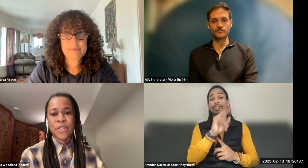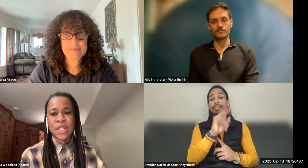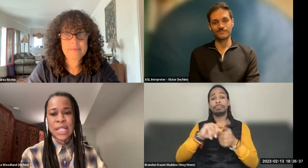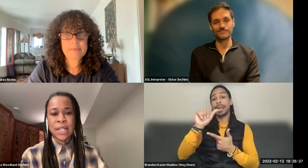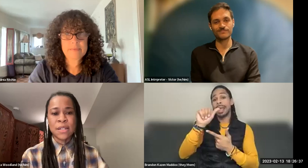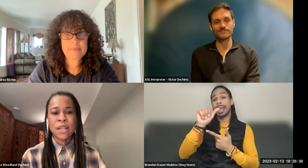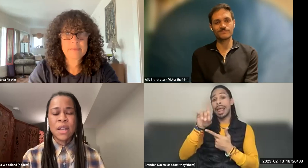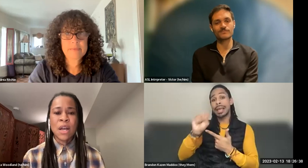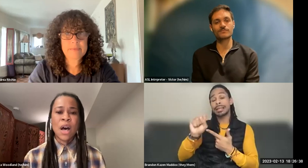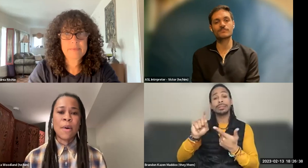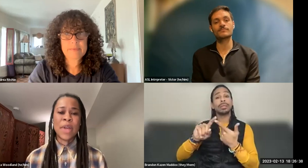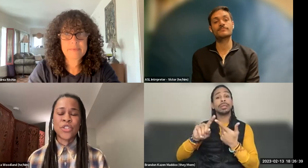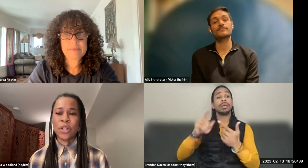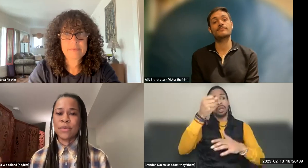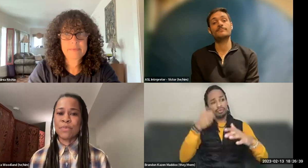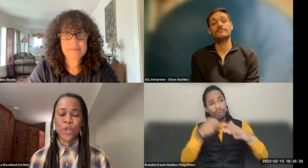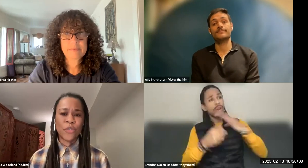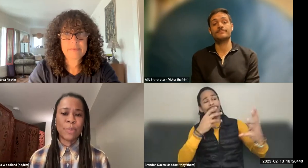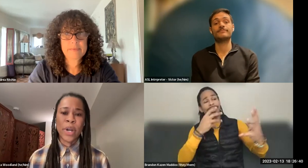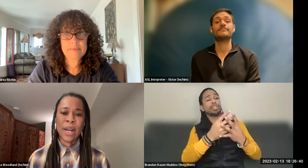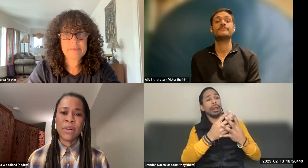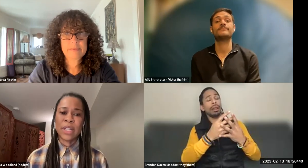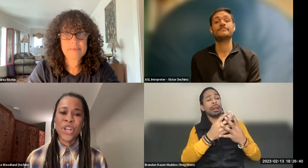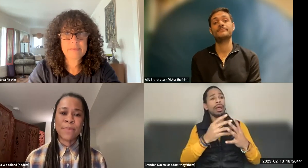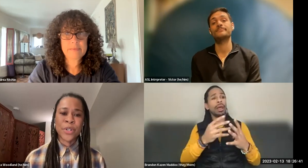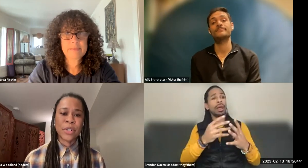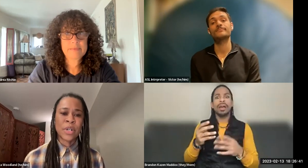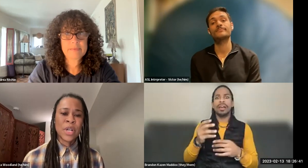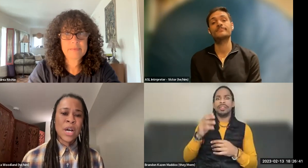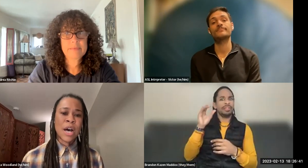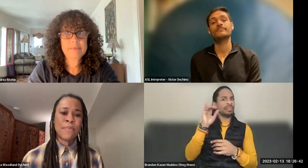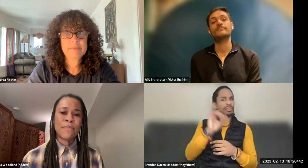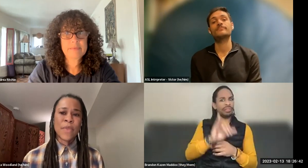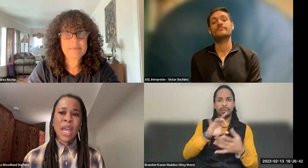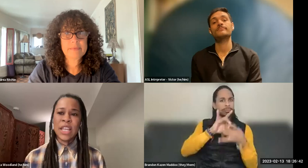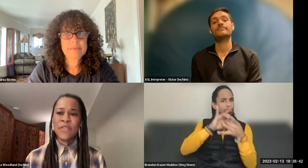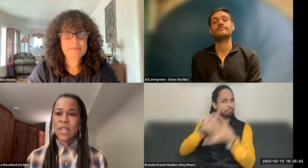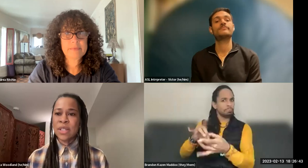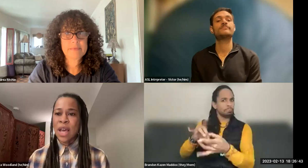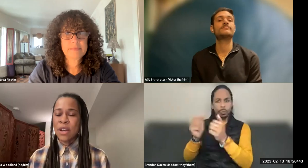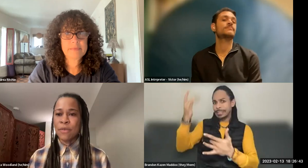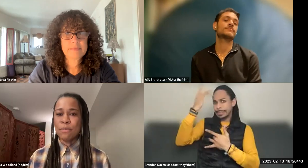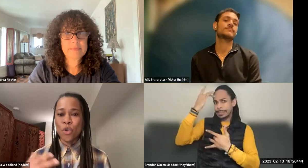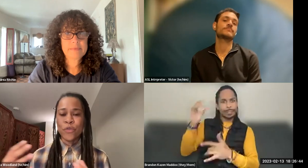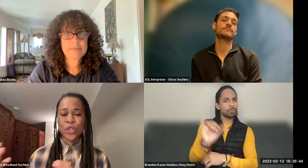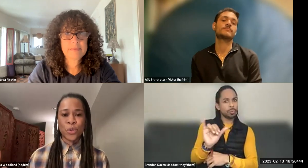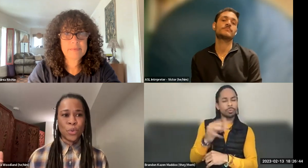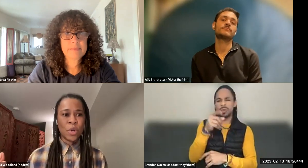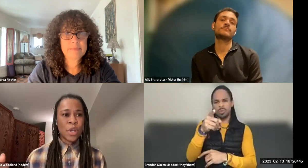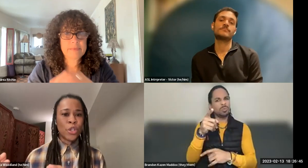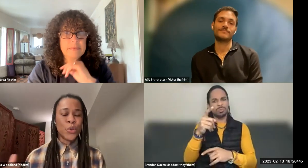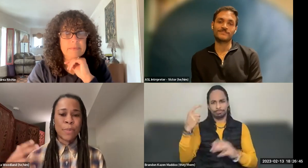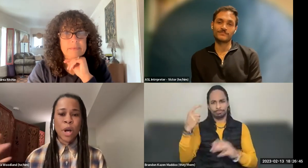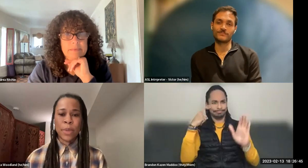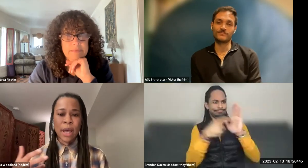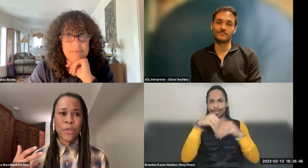as vectors of disease, as y'all beautifully pointed out in the chapter, and even this kind of move